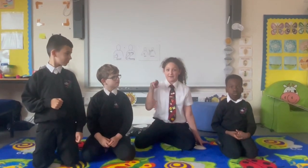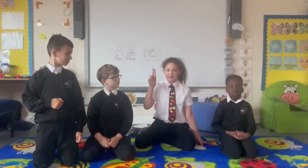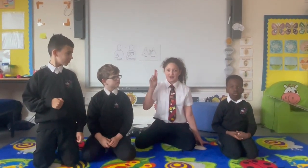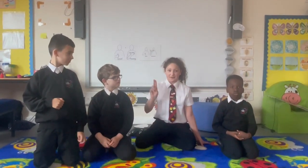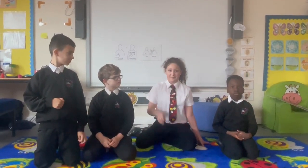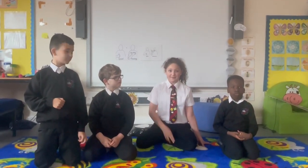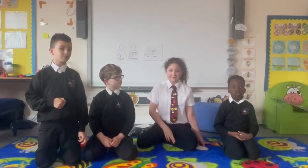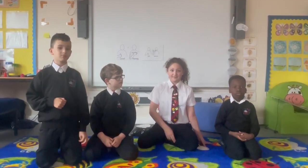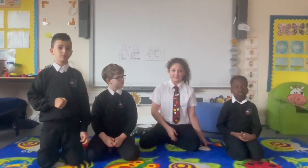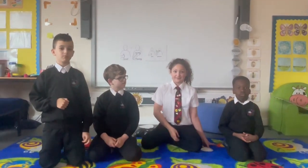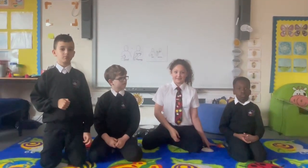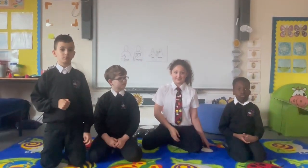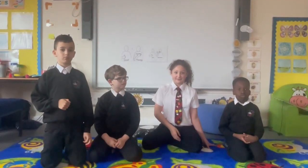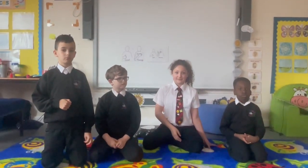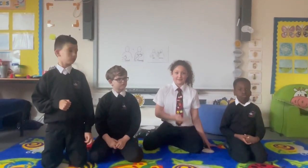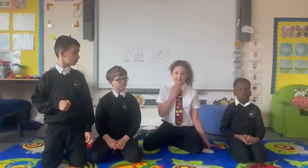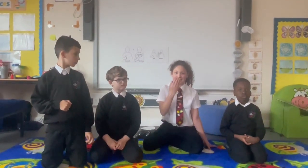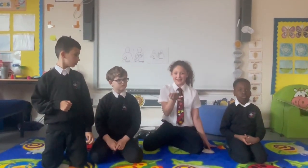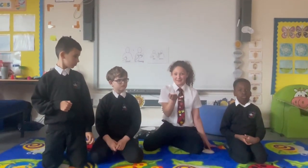afternoon. Thank you.